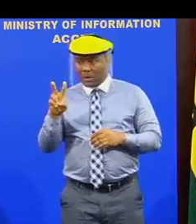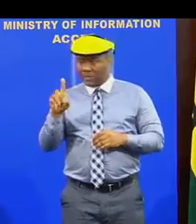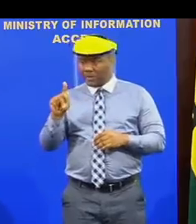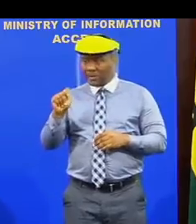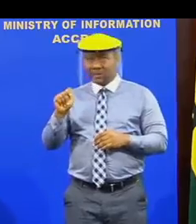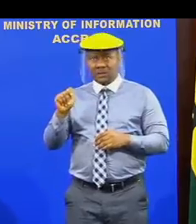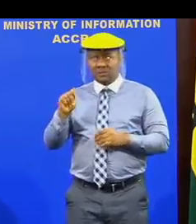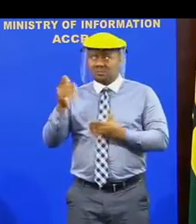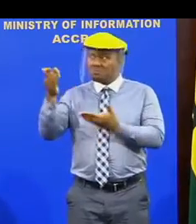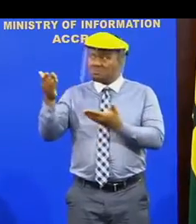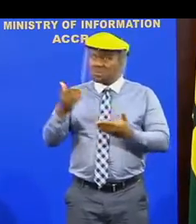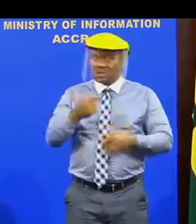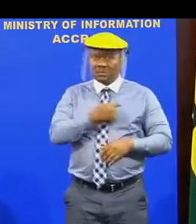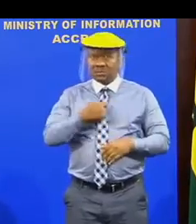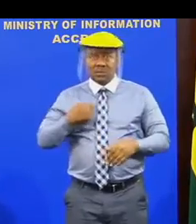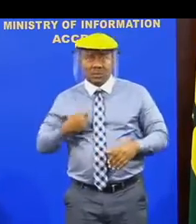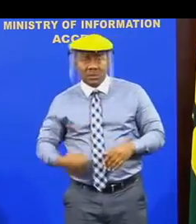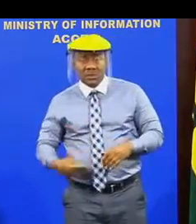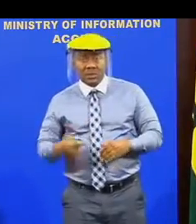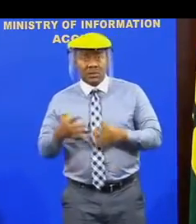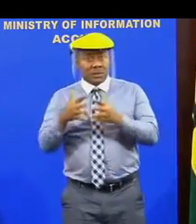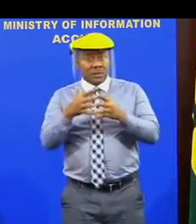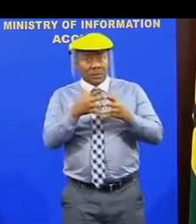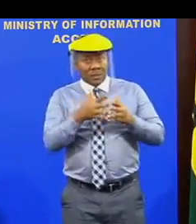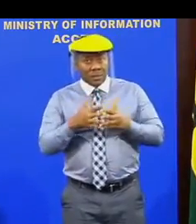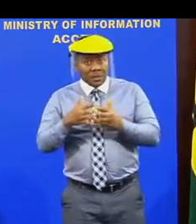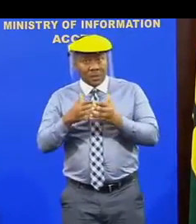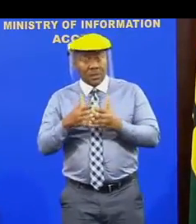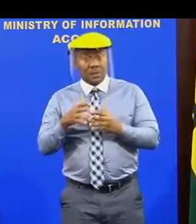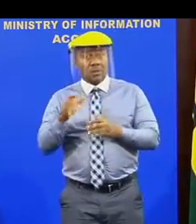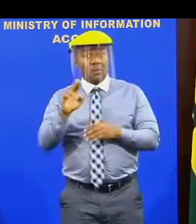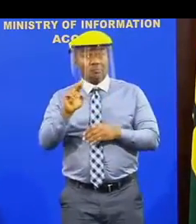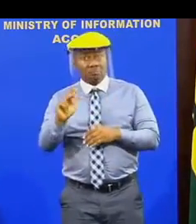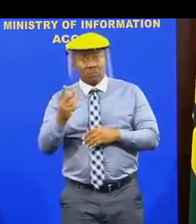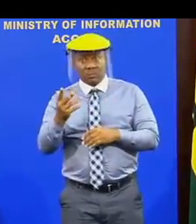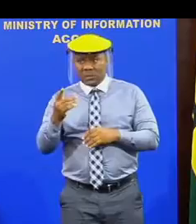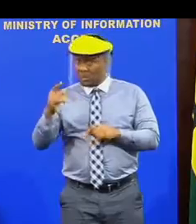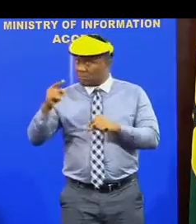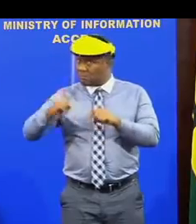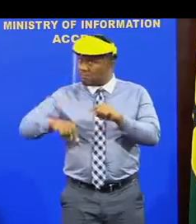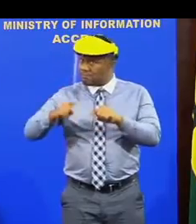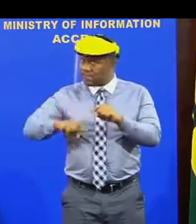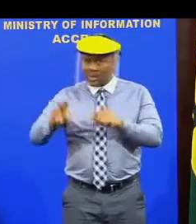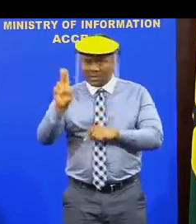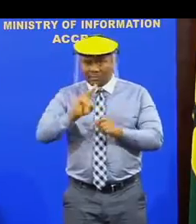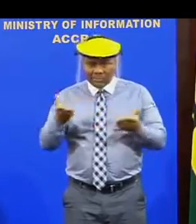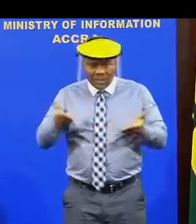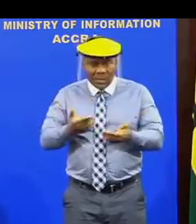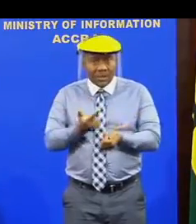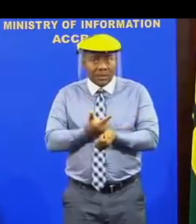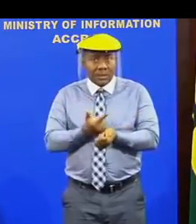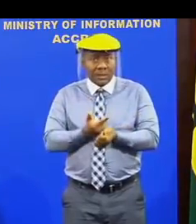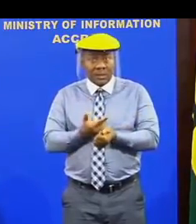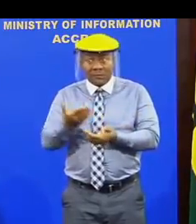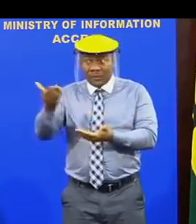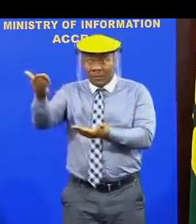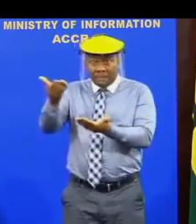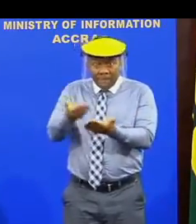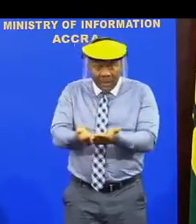say from China, from the UK, from the US. You can't use it in this country unless they have been validated in Ghana for